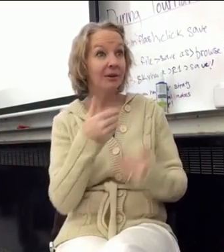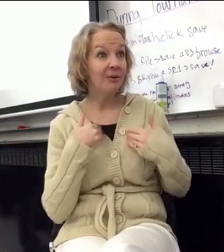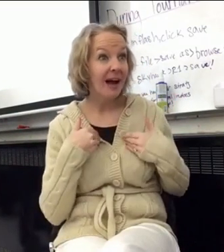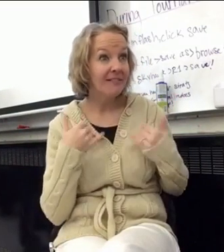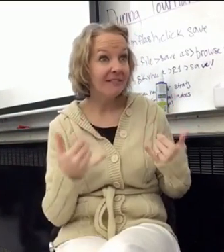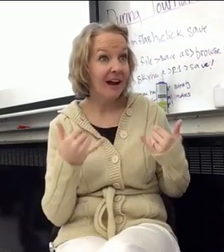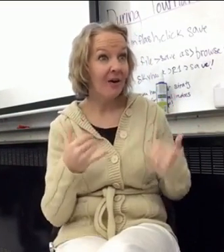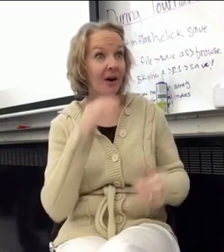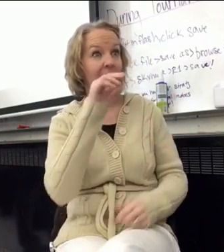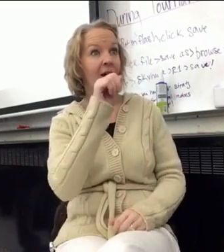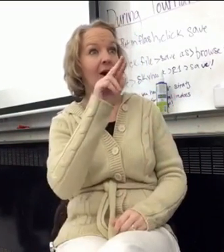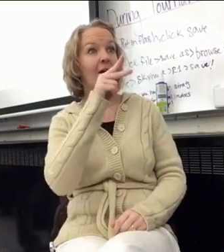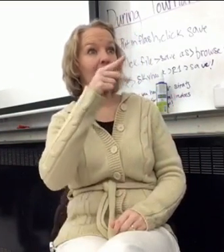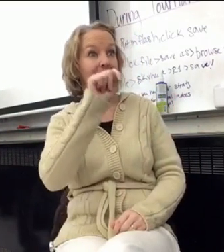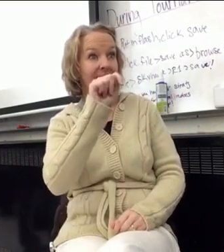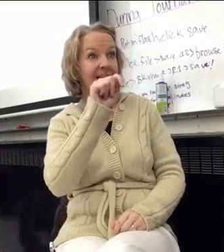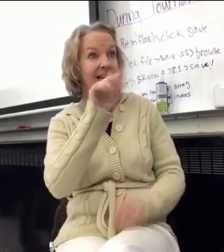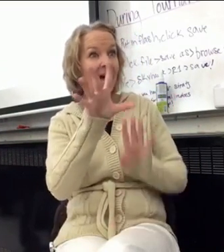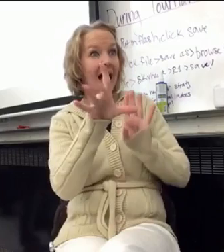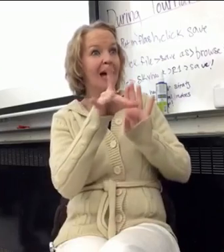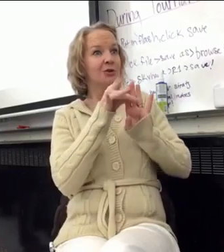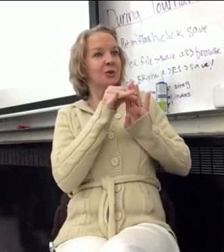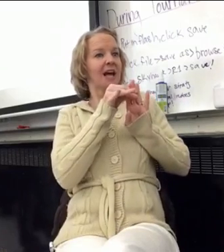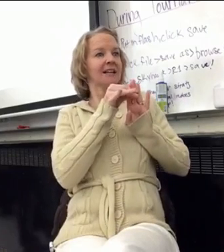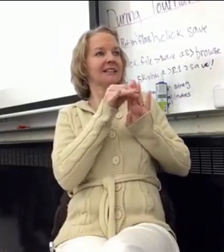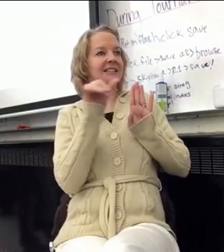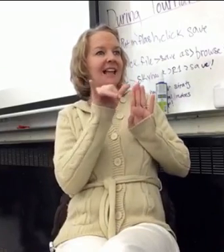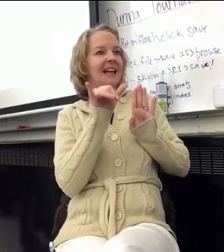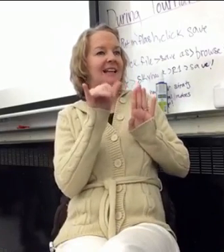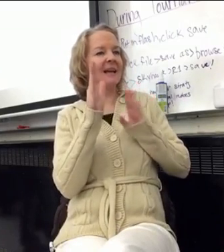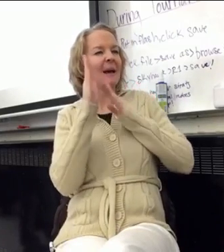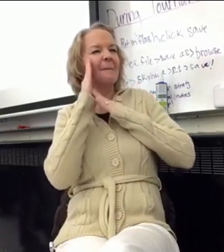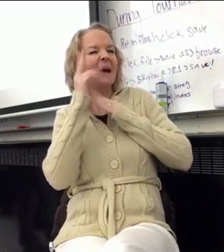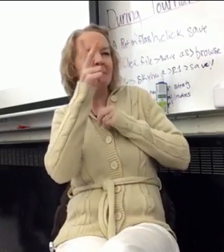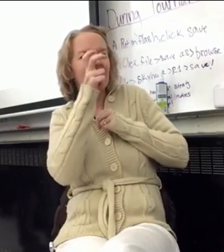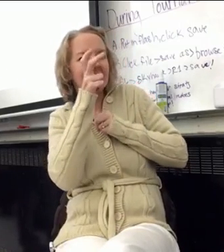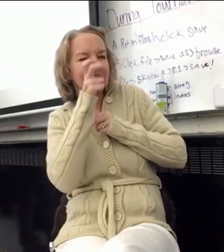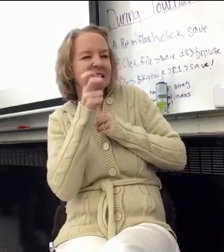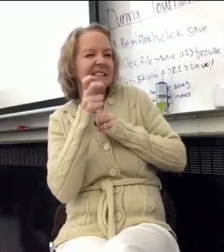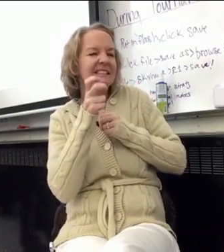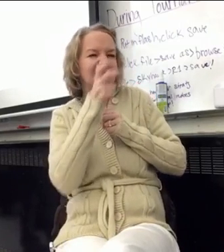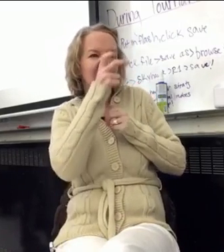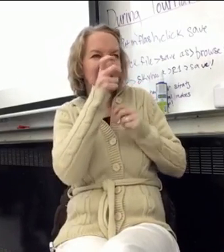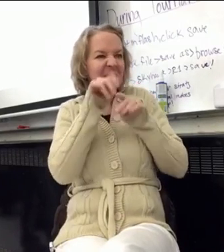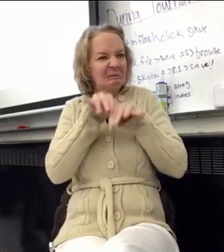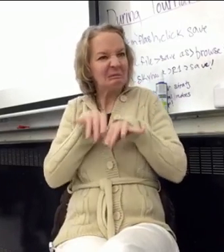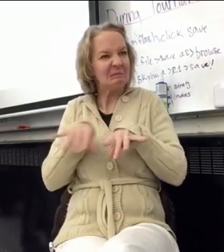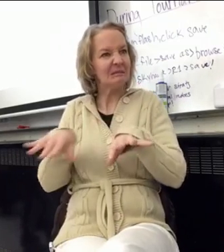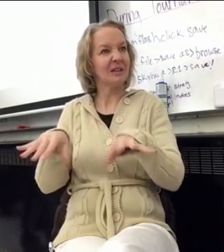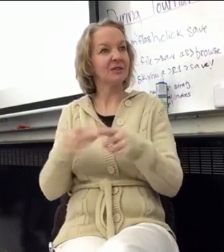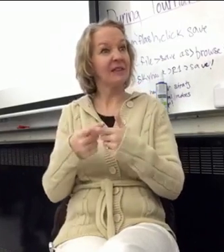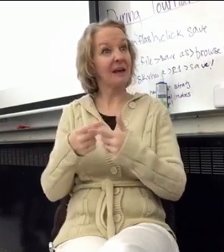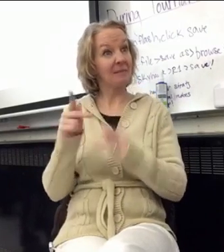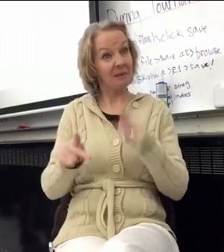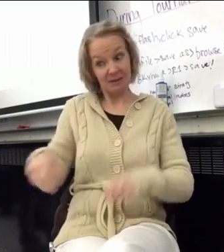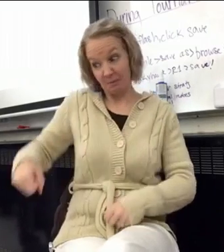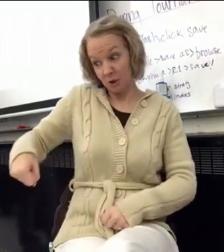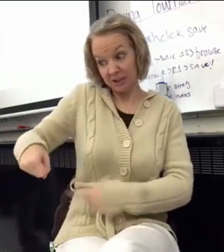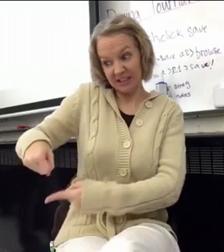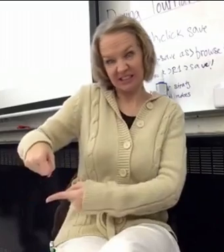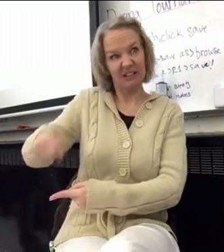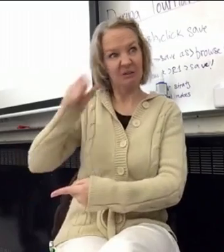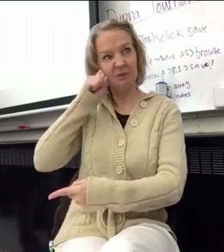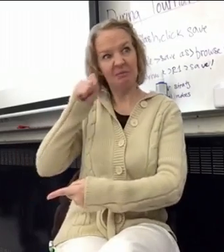anymore? Carpets attract like bed mites and little bugs. And what happened is people's like purses and suitcases would